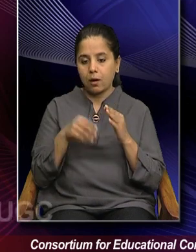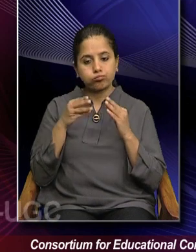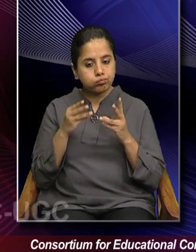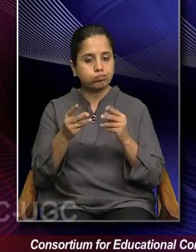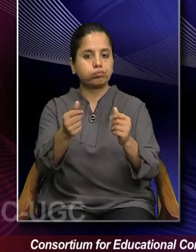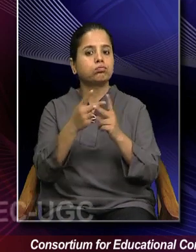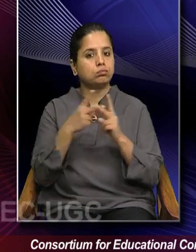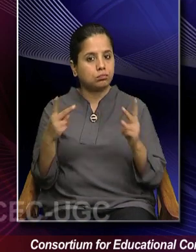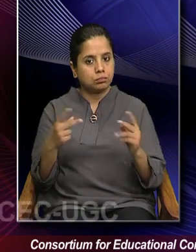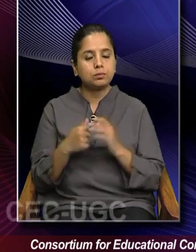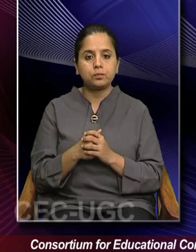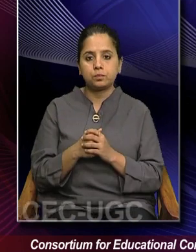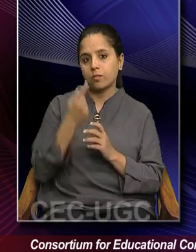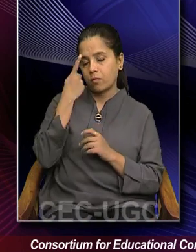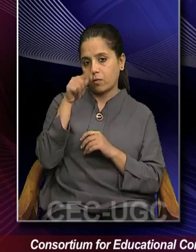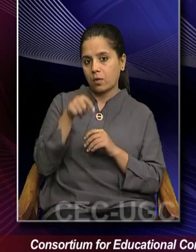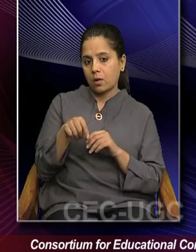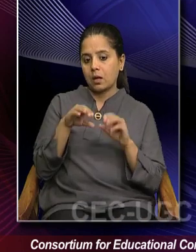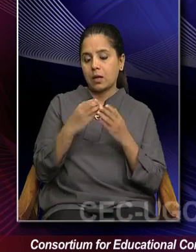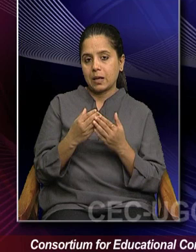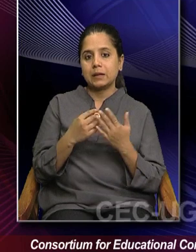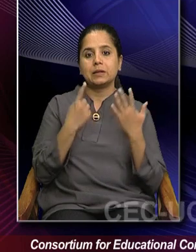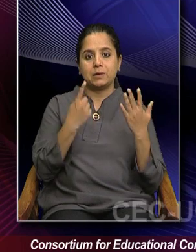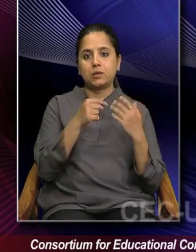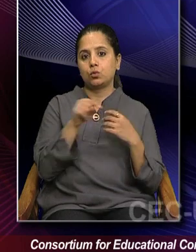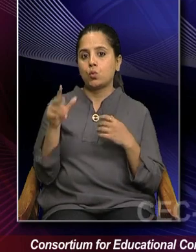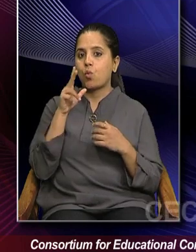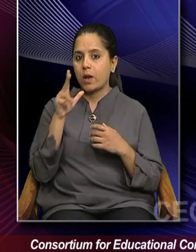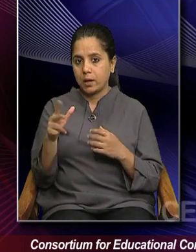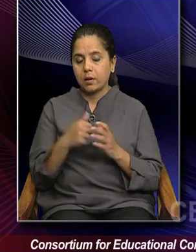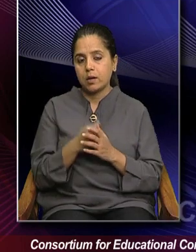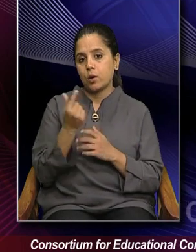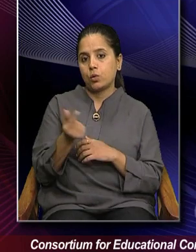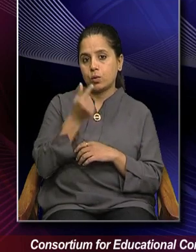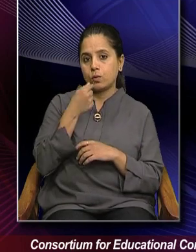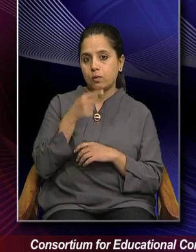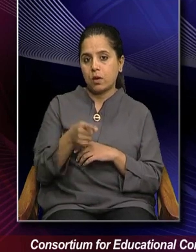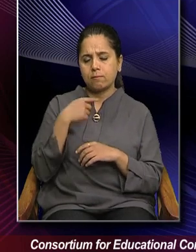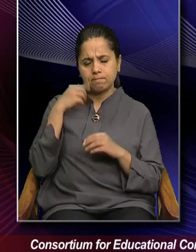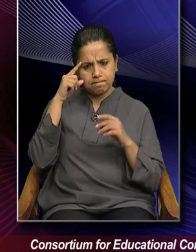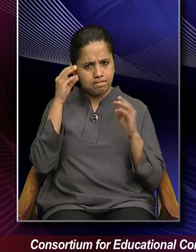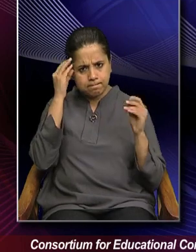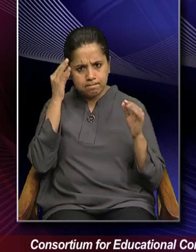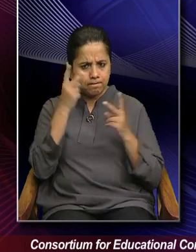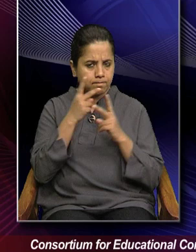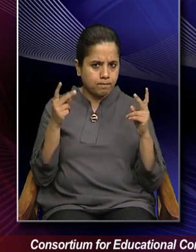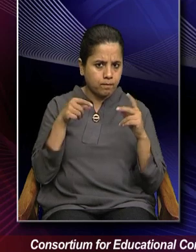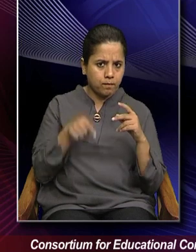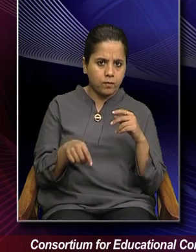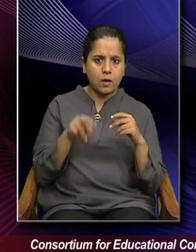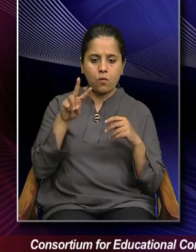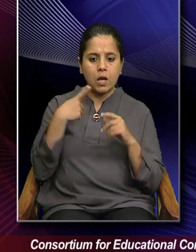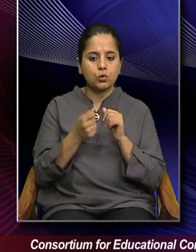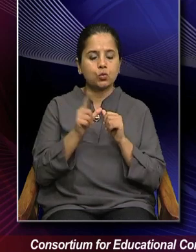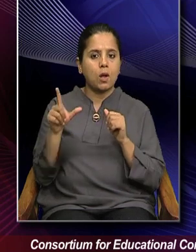fluency. For grade 6 to 8, use of simulations and the virtual